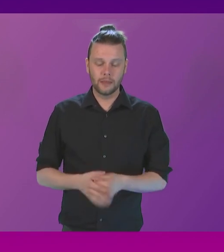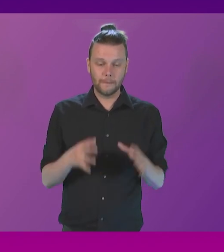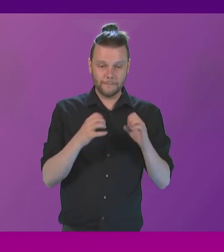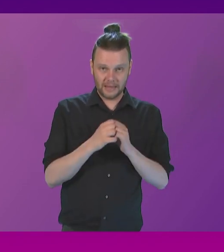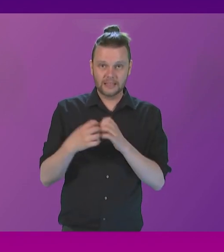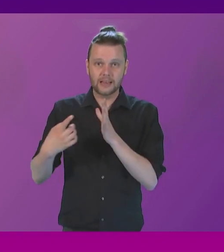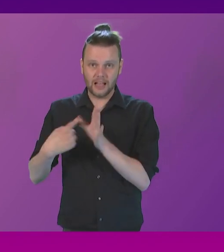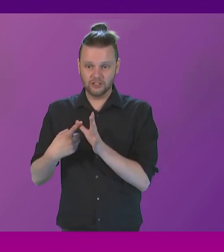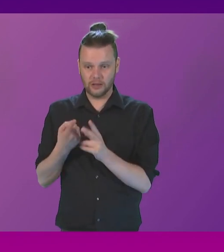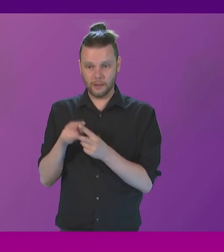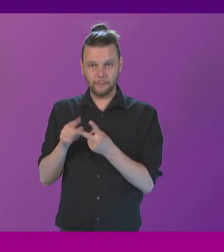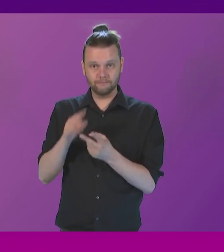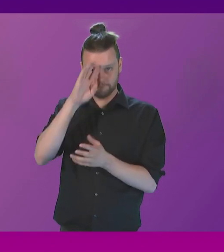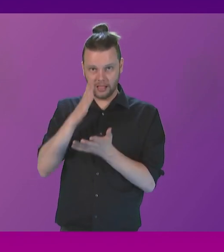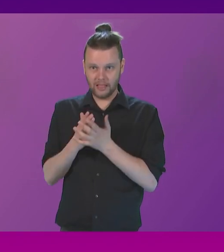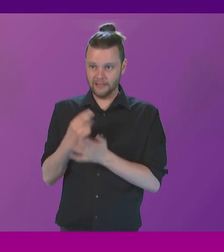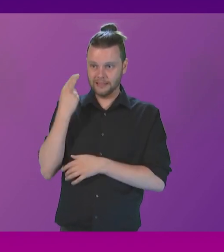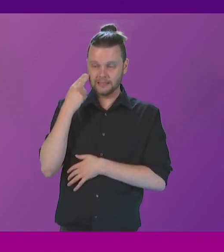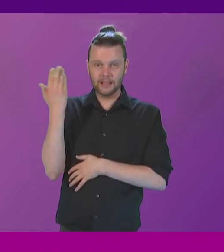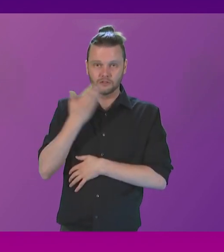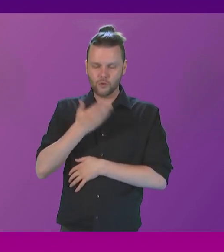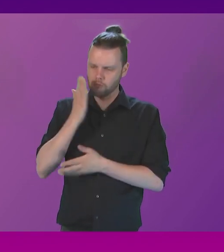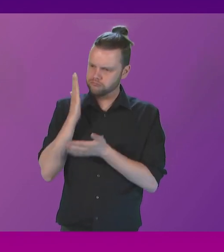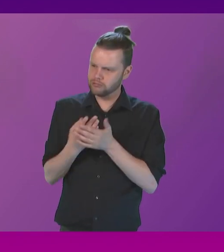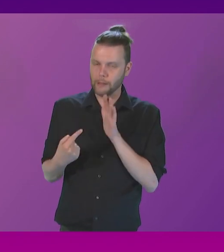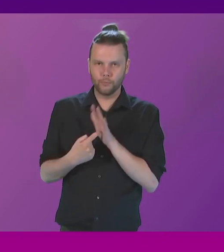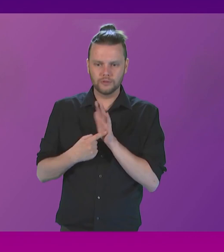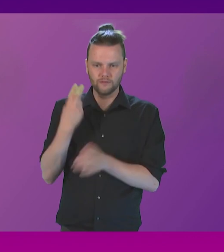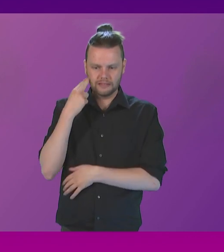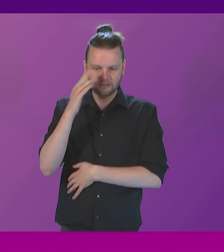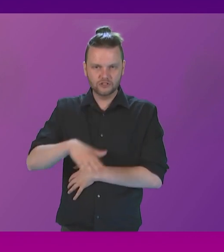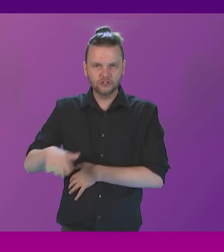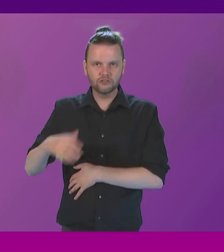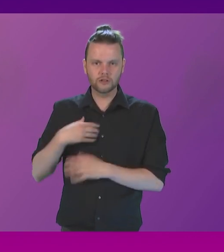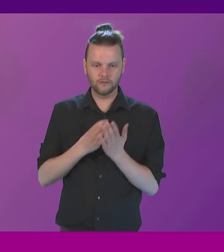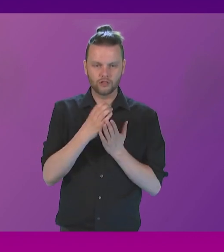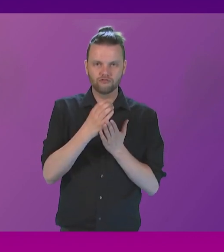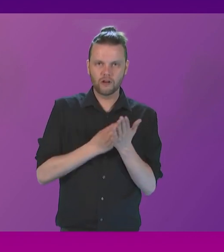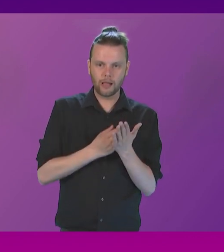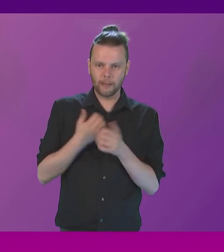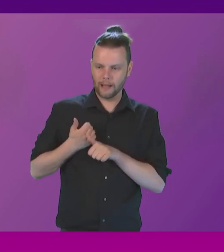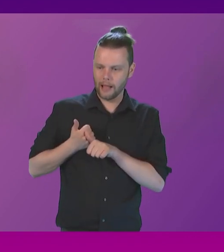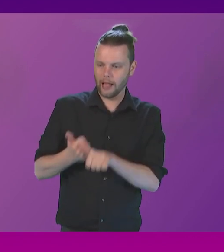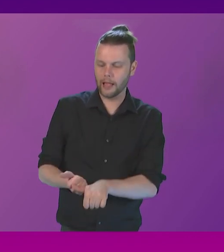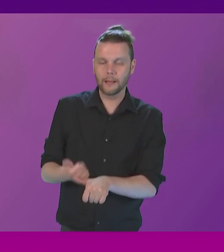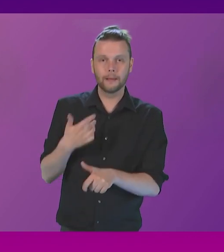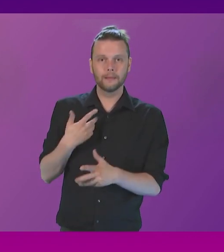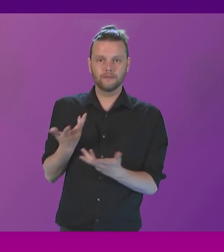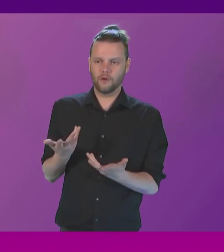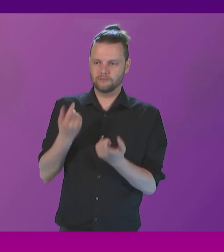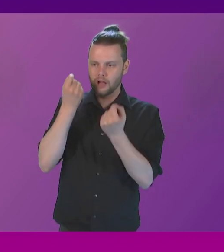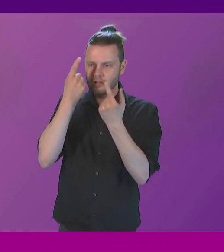understandably believe deaf schools are incredibly important for deaf children as the curriculum helps them to